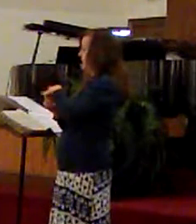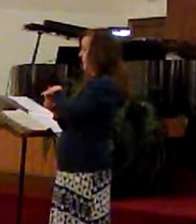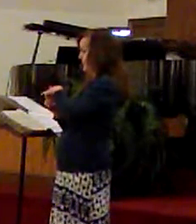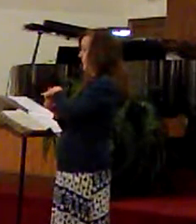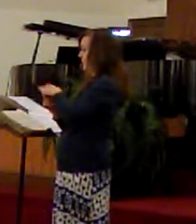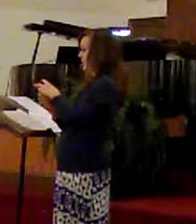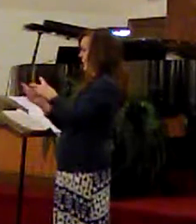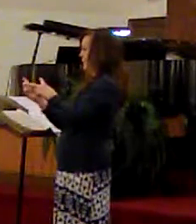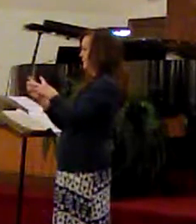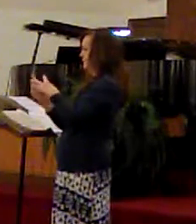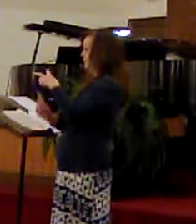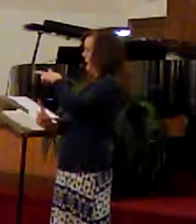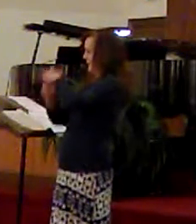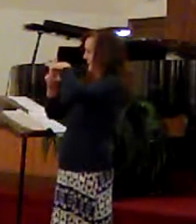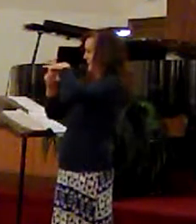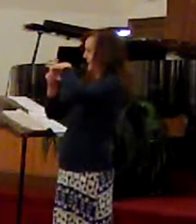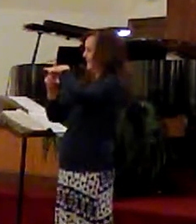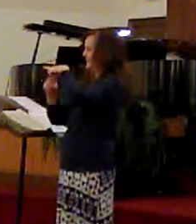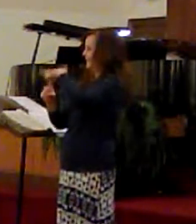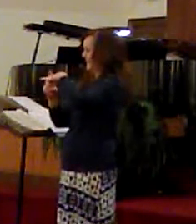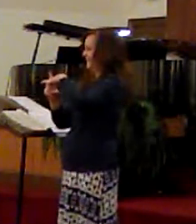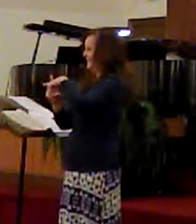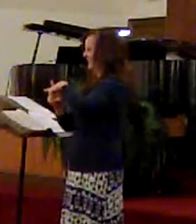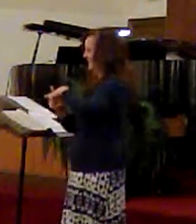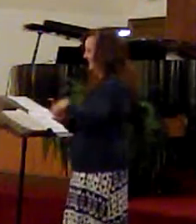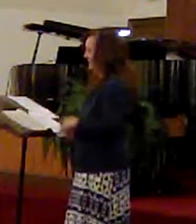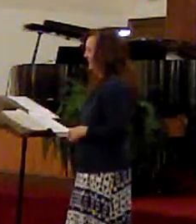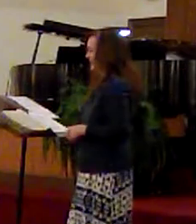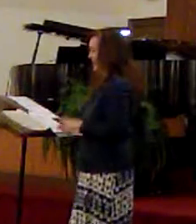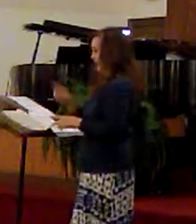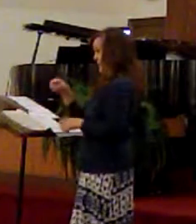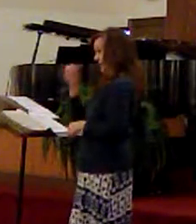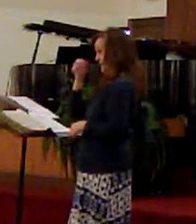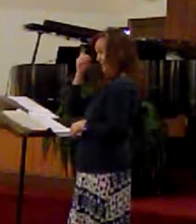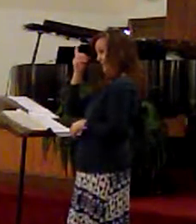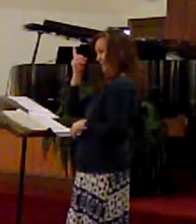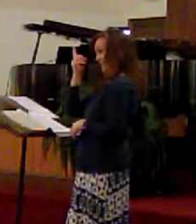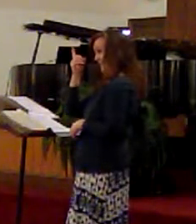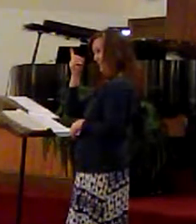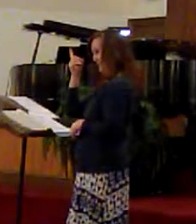beginning, God created the heavens and the earth. Do we understand that?